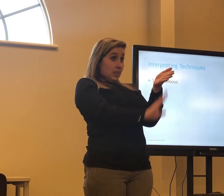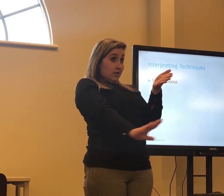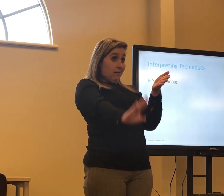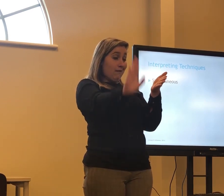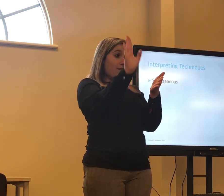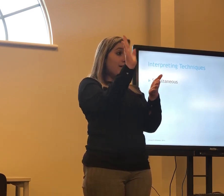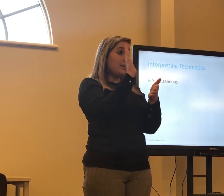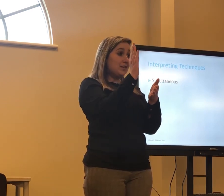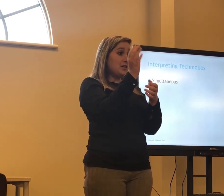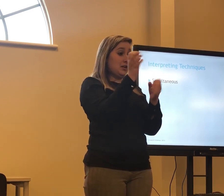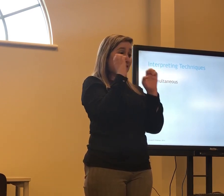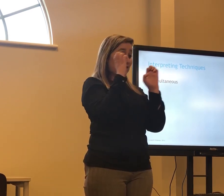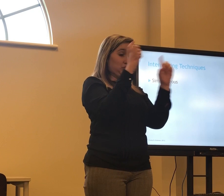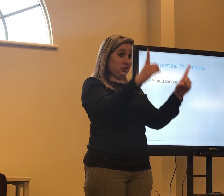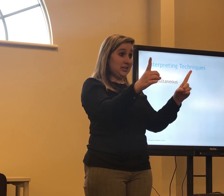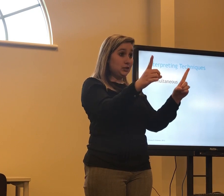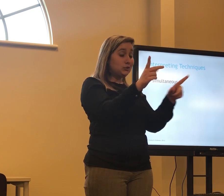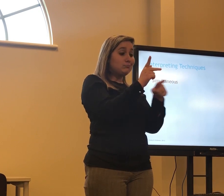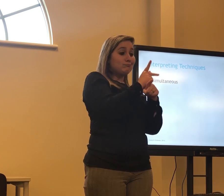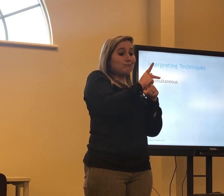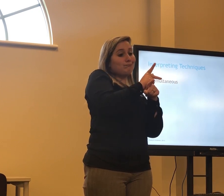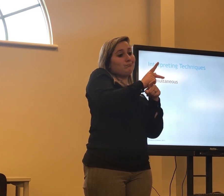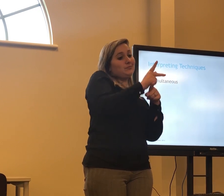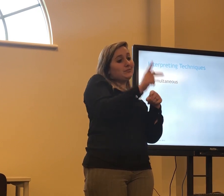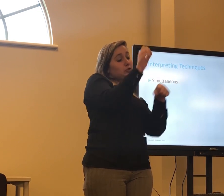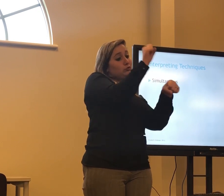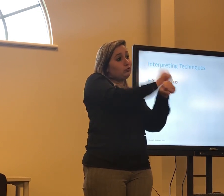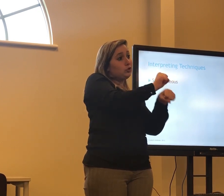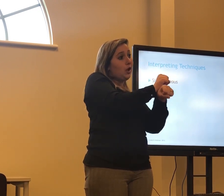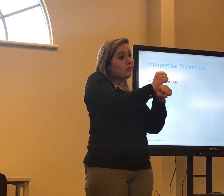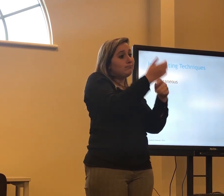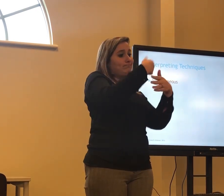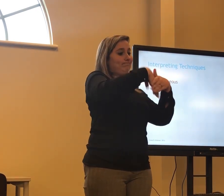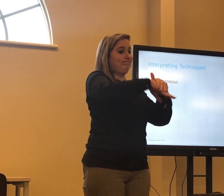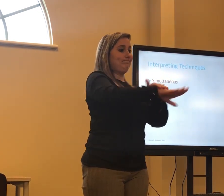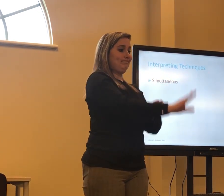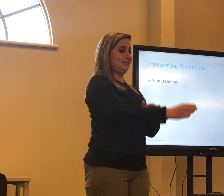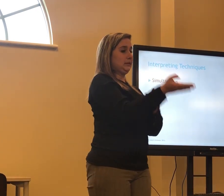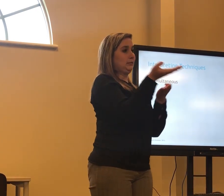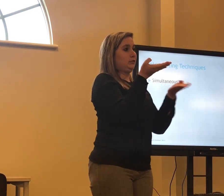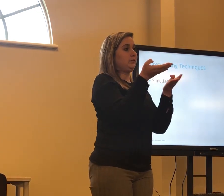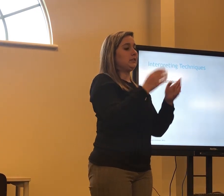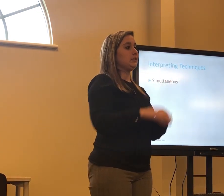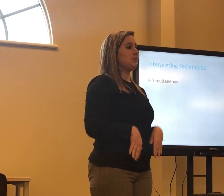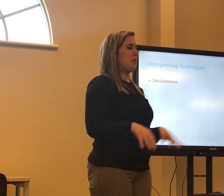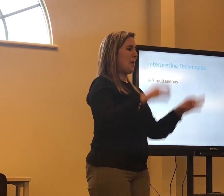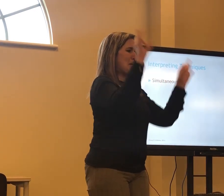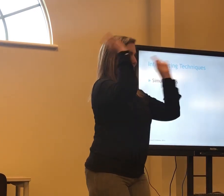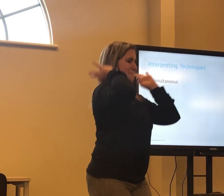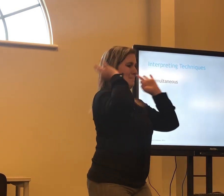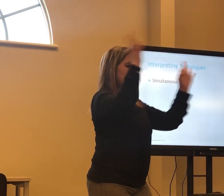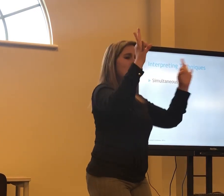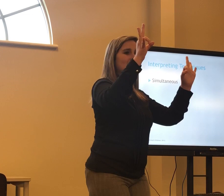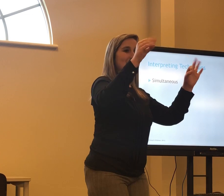professional job, and they'll come in for services. Fantastic. I can do simultaneous